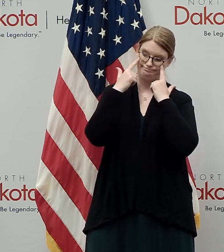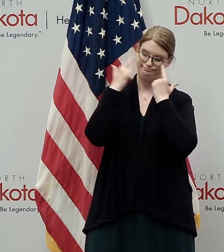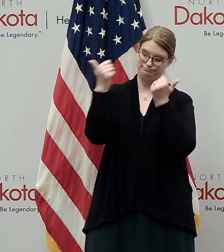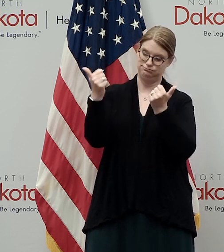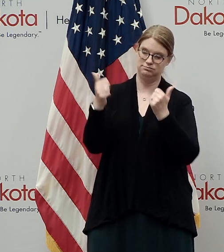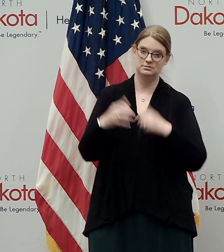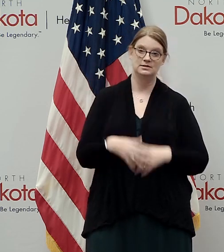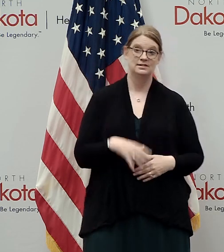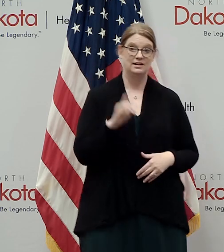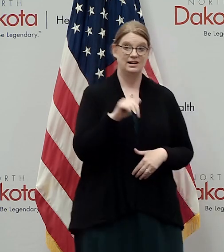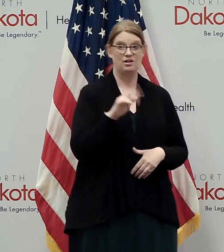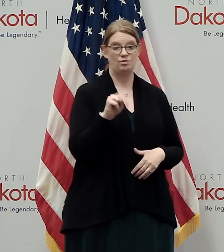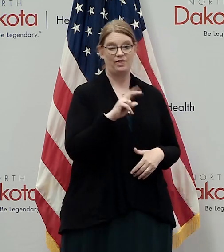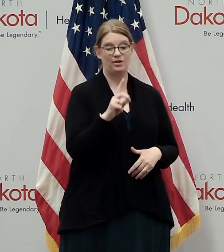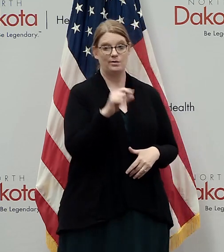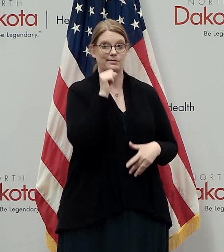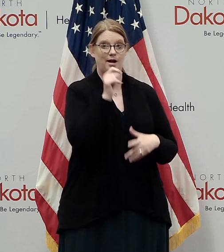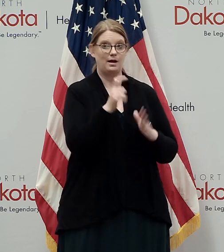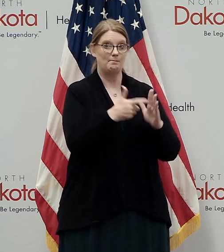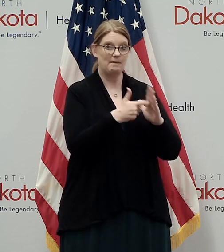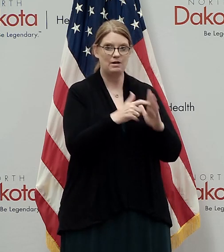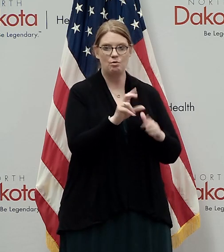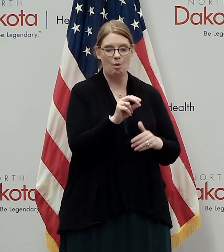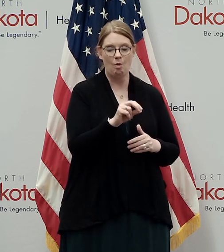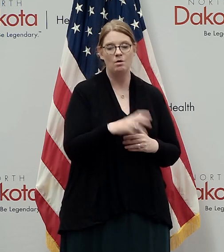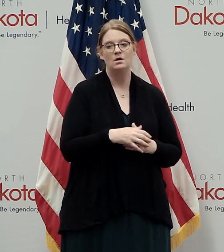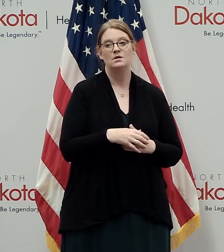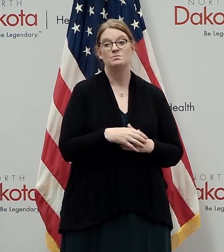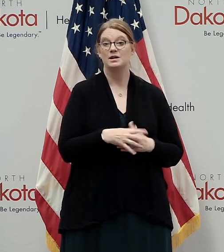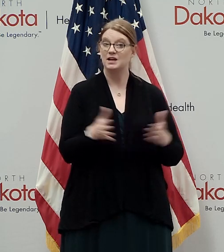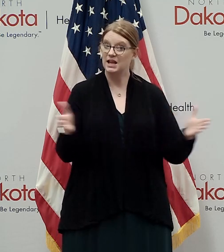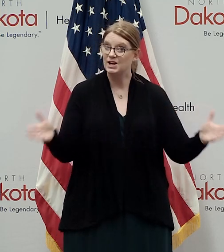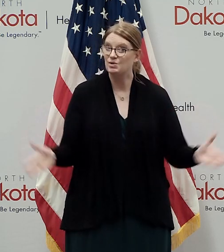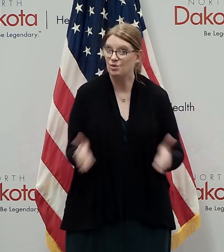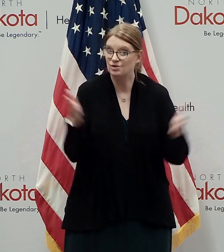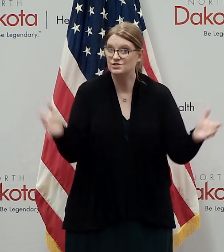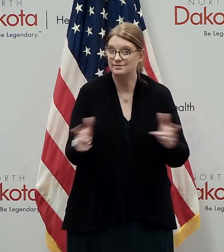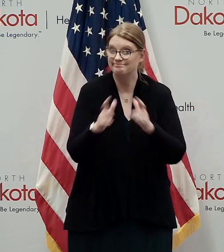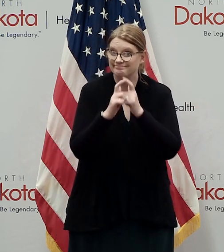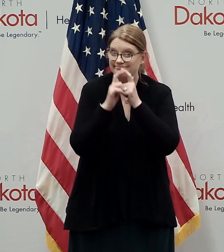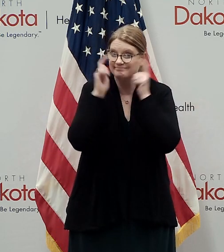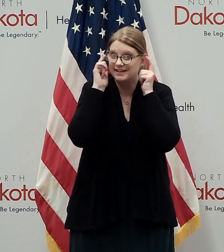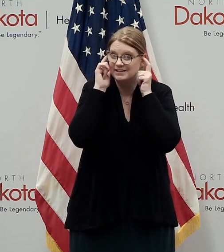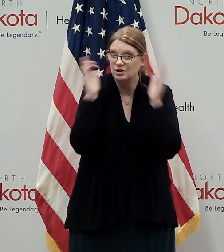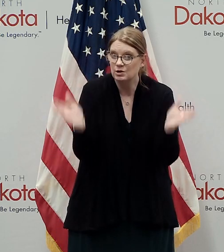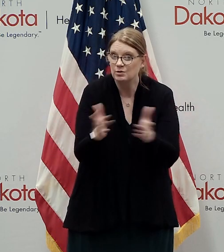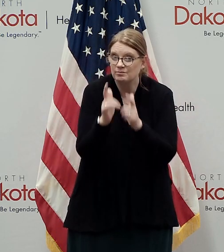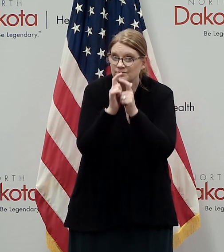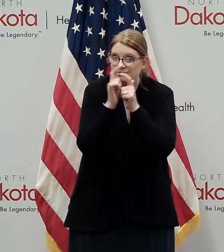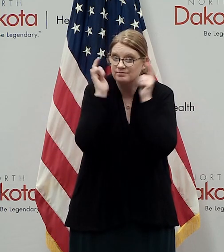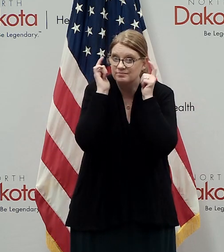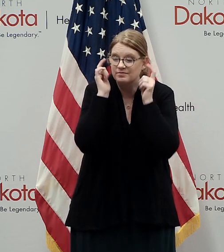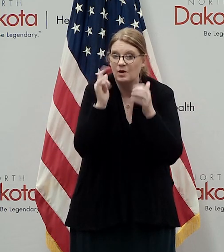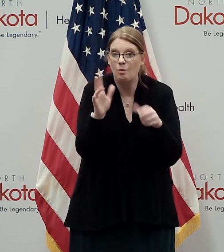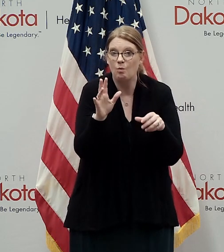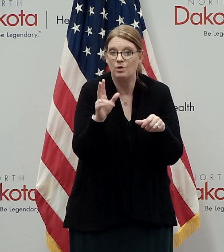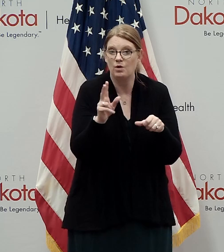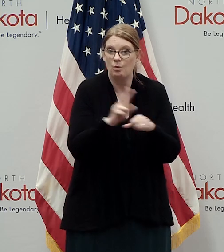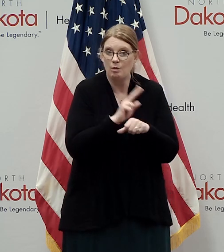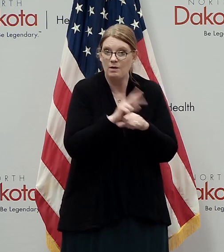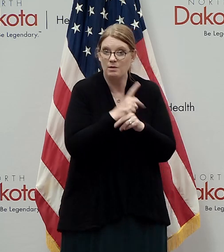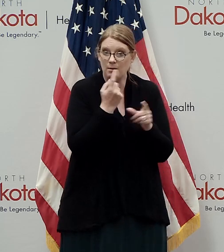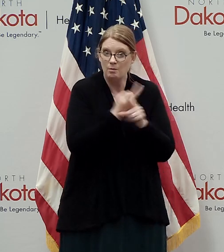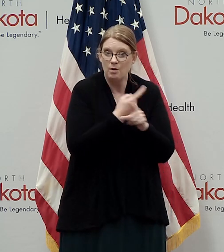But again, we strongly encourage people to wear them, and wear them when appropriate and wear them when you can't distance.